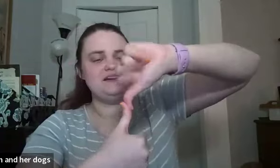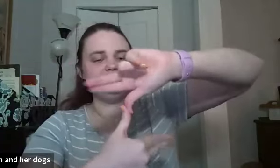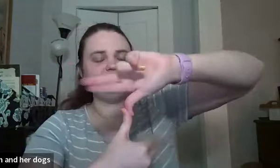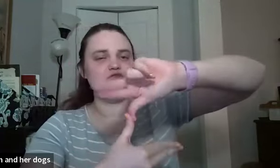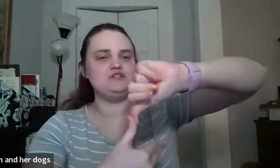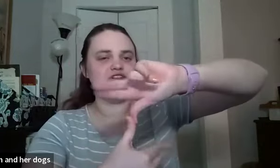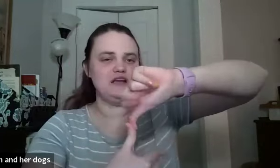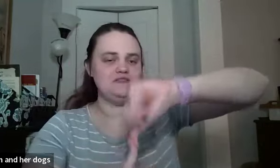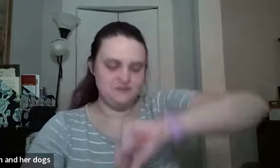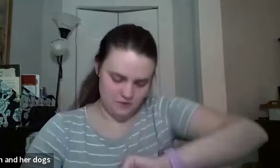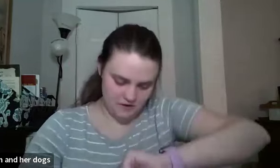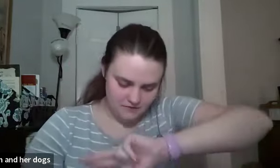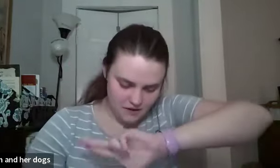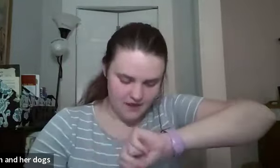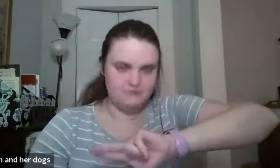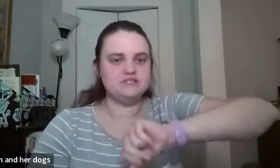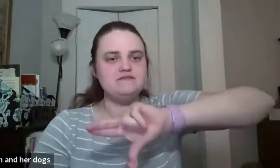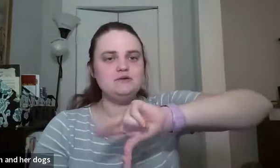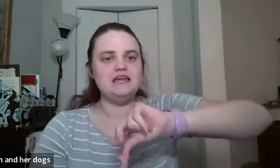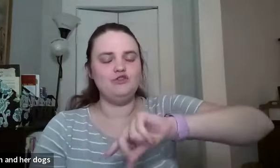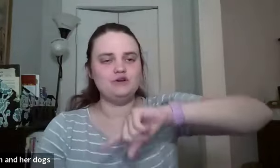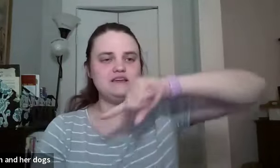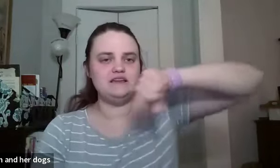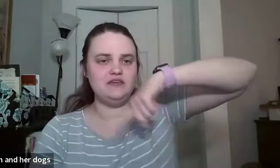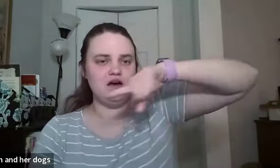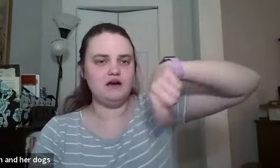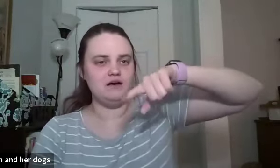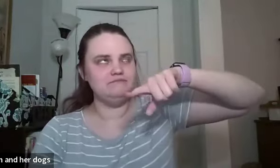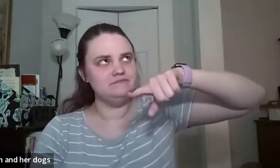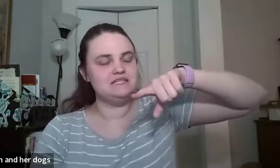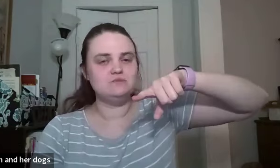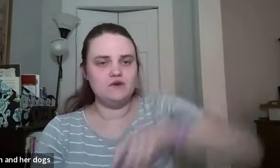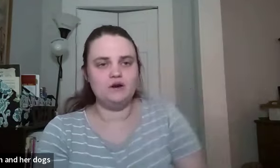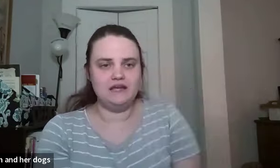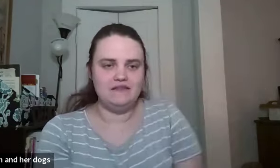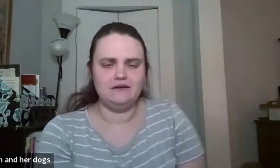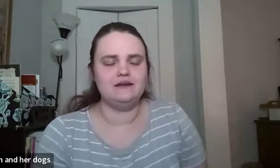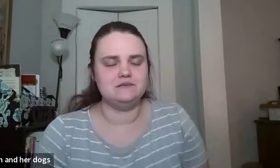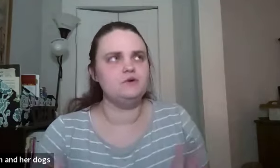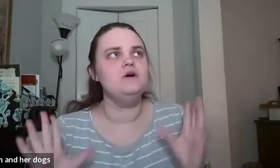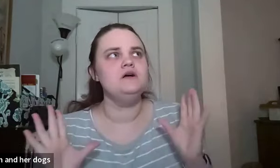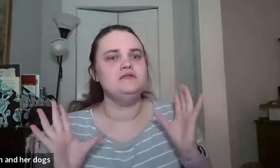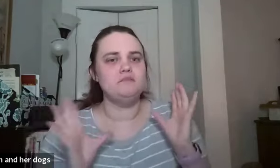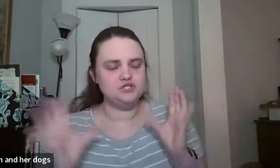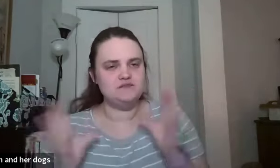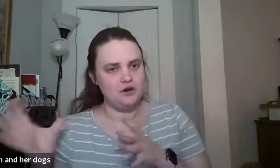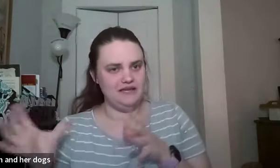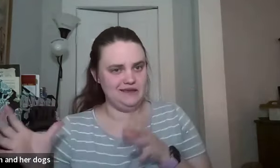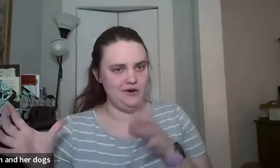Because if you were to look at this from a bird's eye view, it looks like the symbol of a hurricane, like not symbol, the motion of a hurricane, like